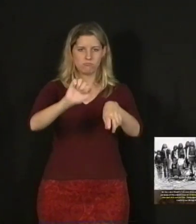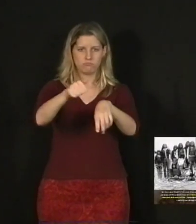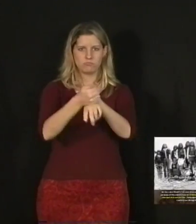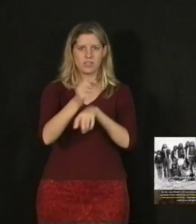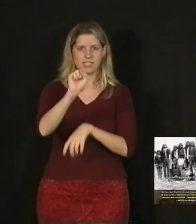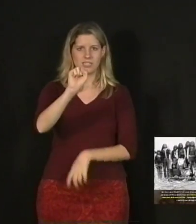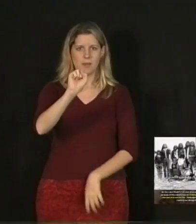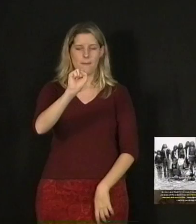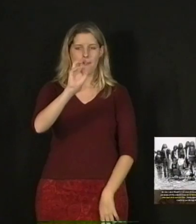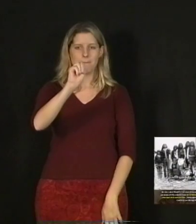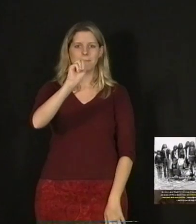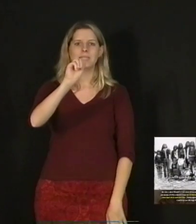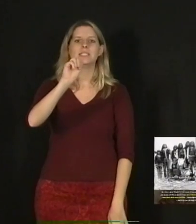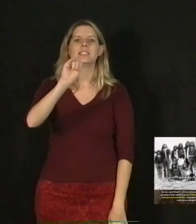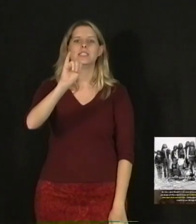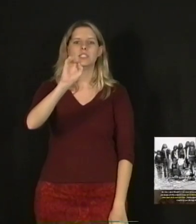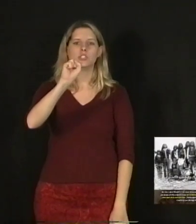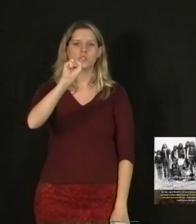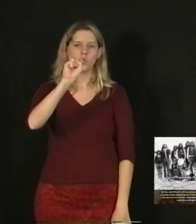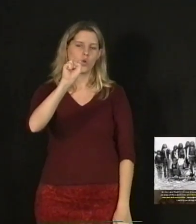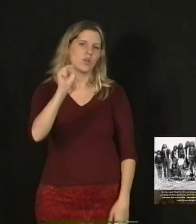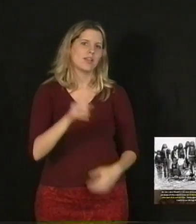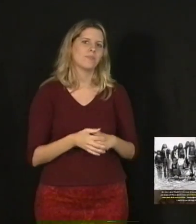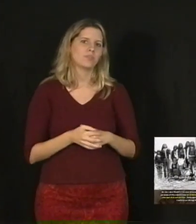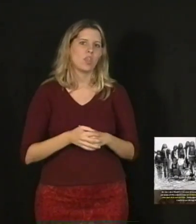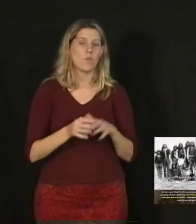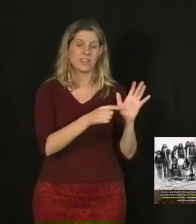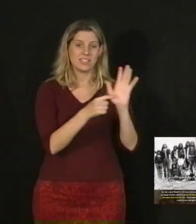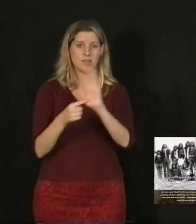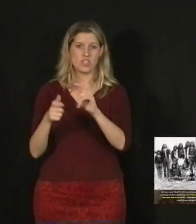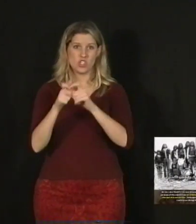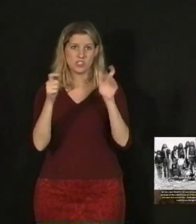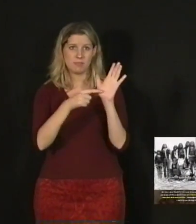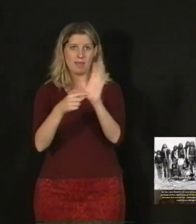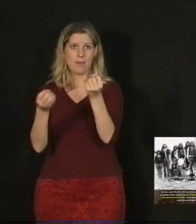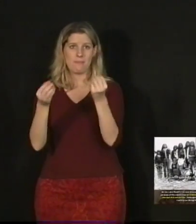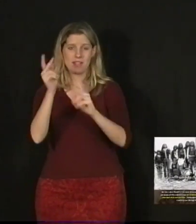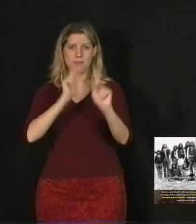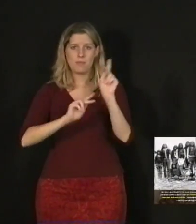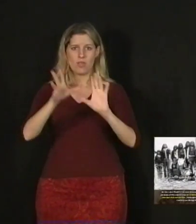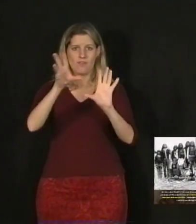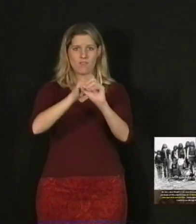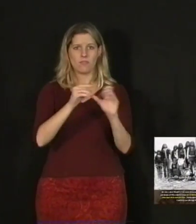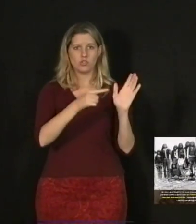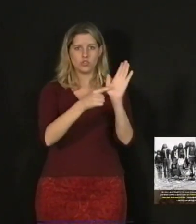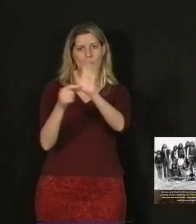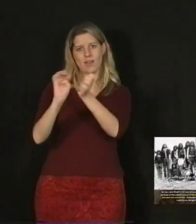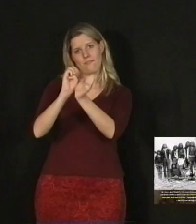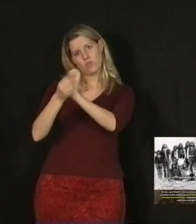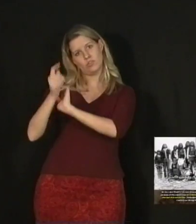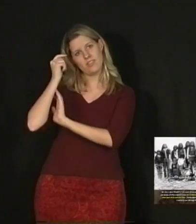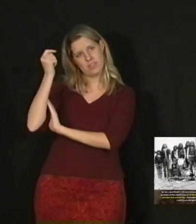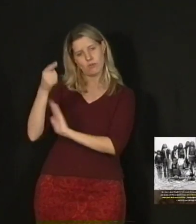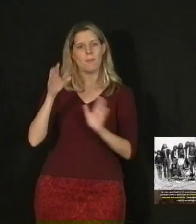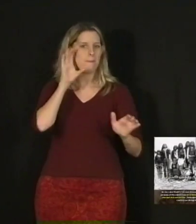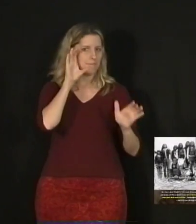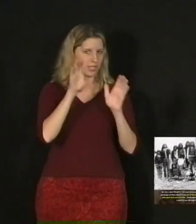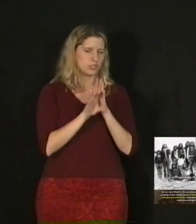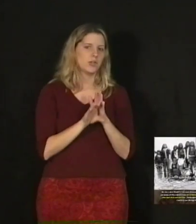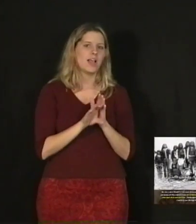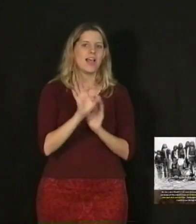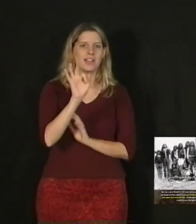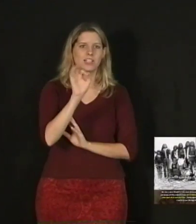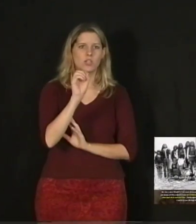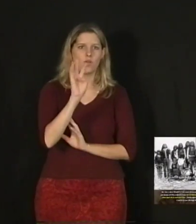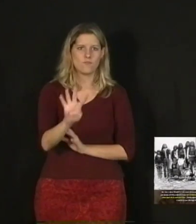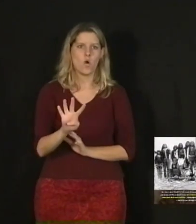Missouri. One of the displays on there was a huge display of many people involved in showing the evolution theory. Right here's a picture. At